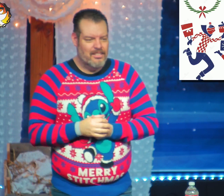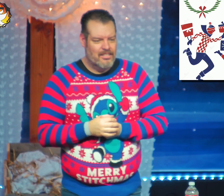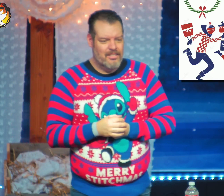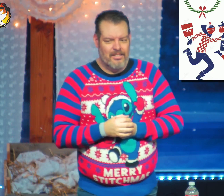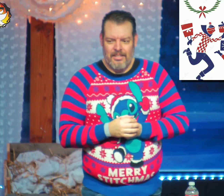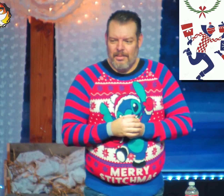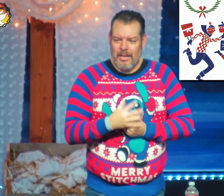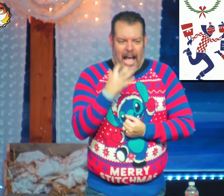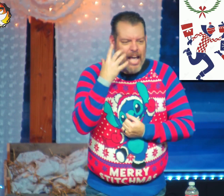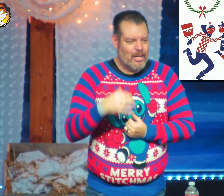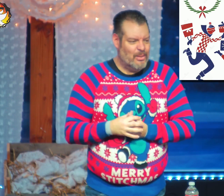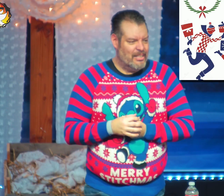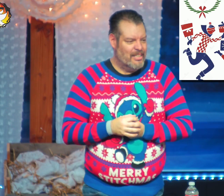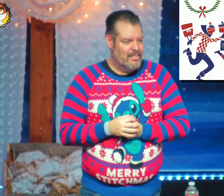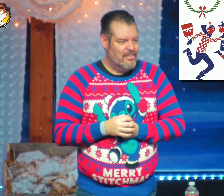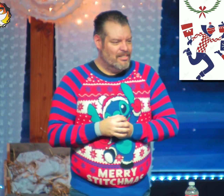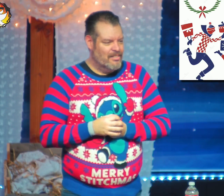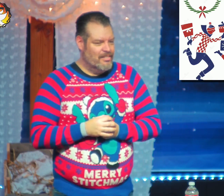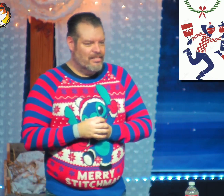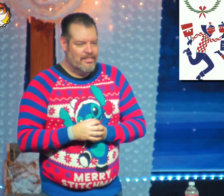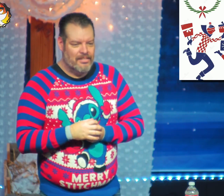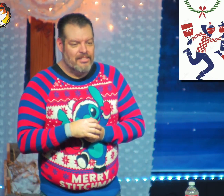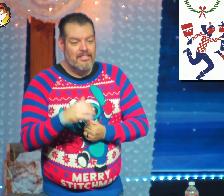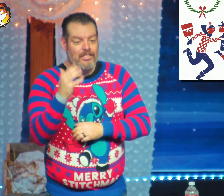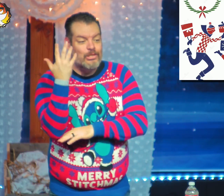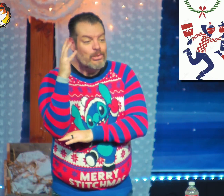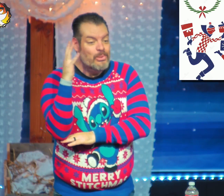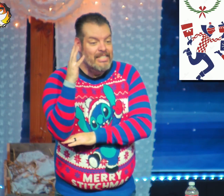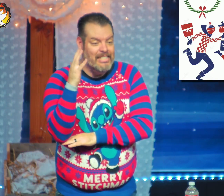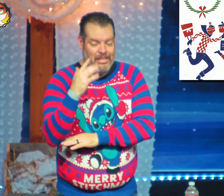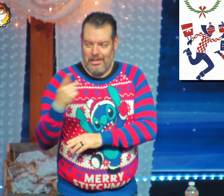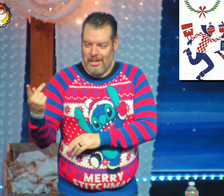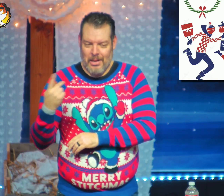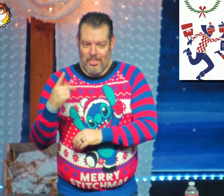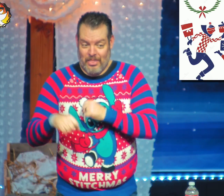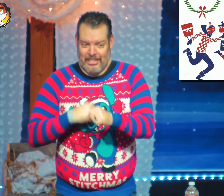there's some Karens out there that complain and are rude and are mean.